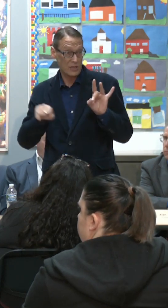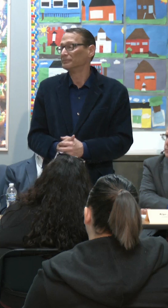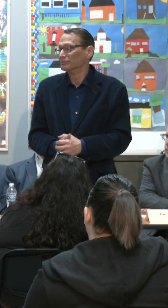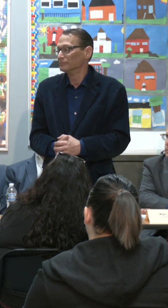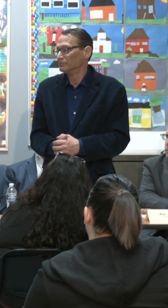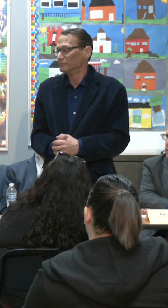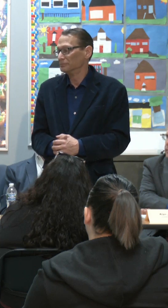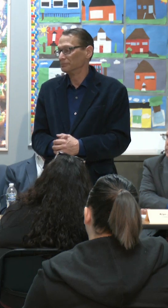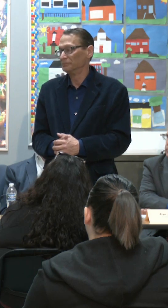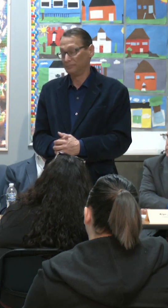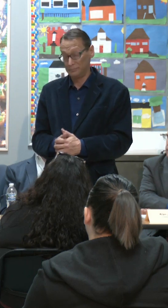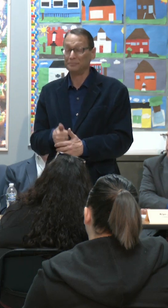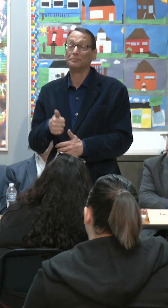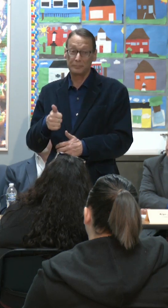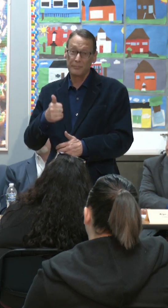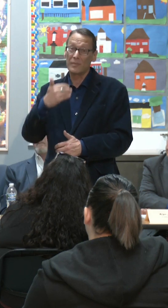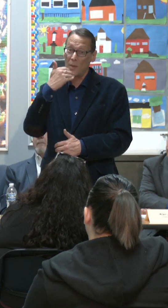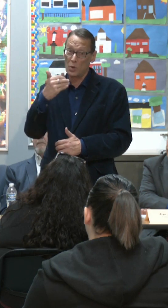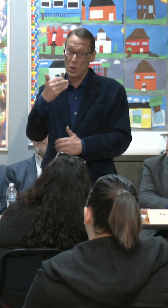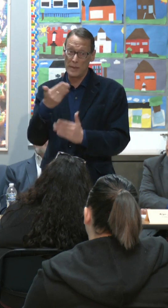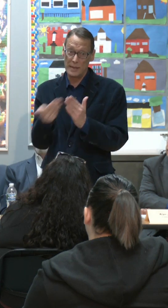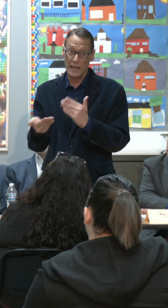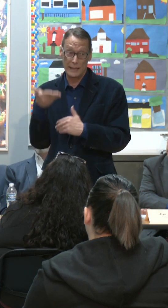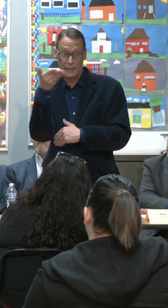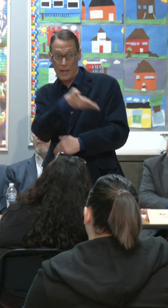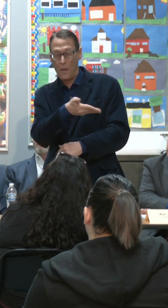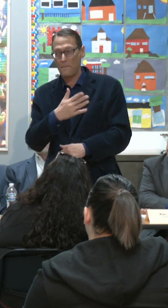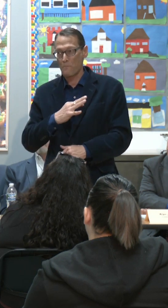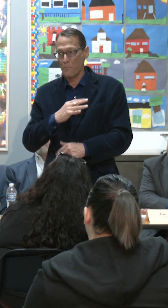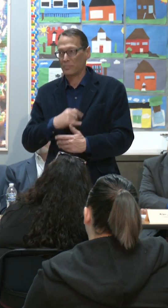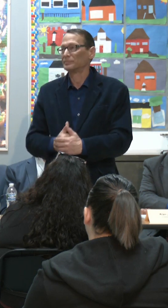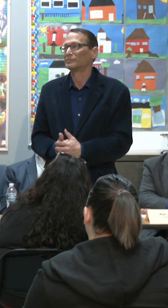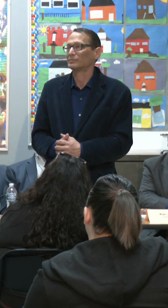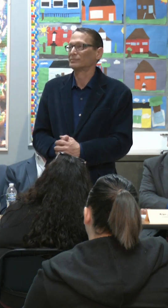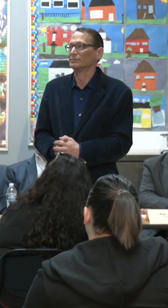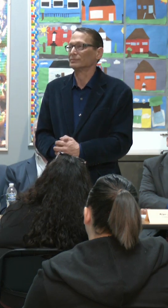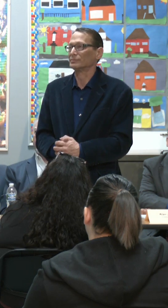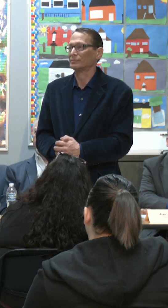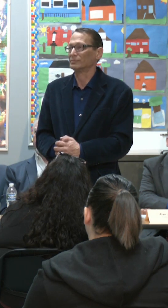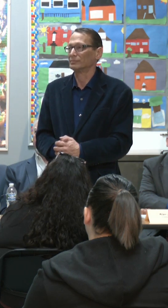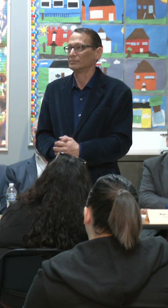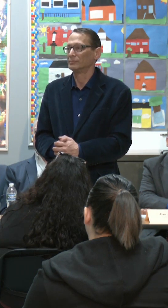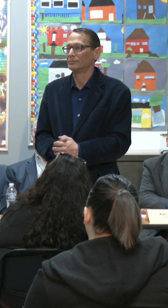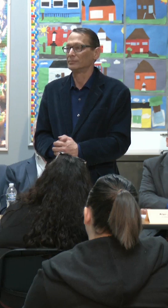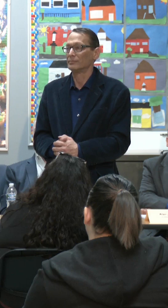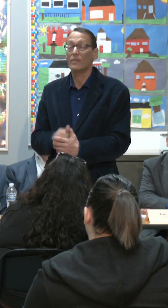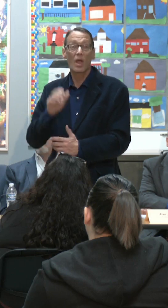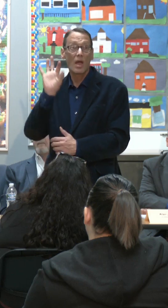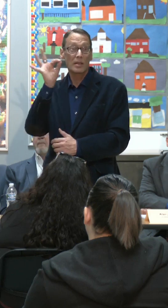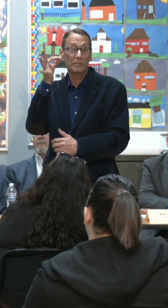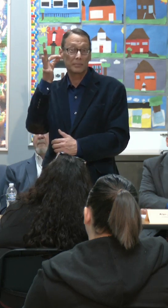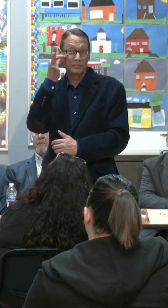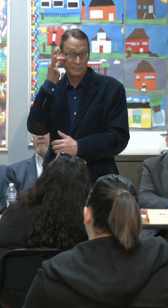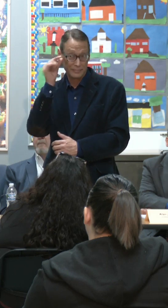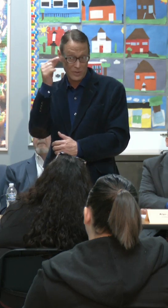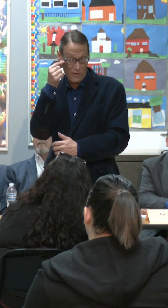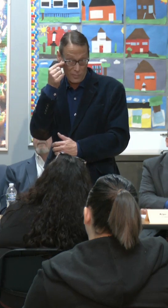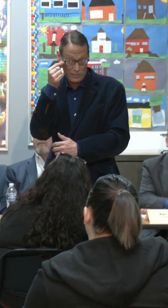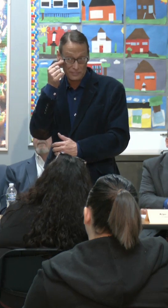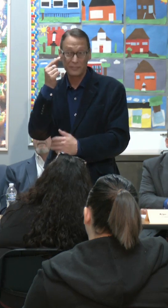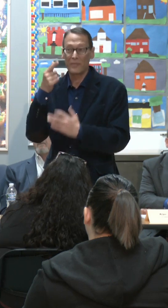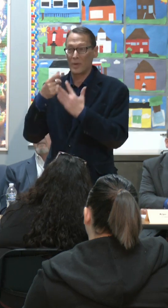and recreation assistants. So if your college kids or high school kids, if they're old enough, want to work with us